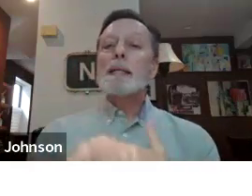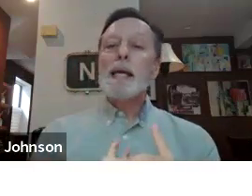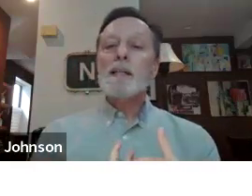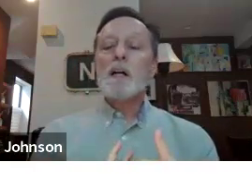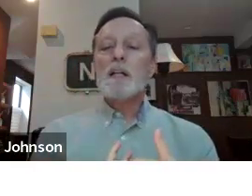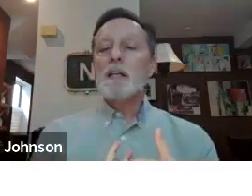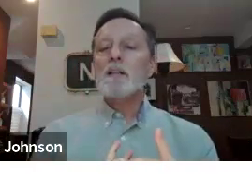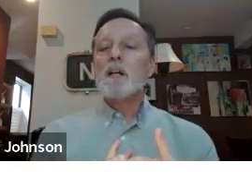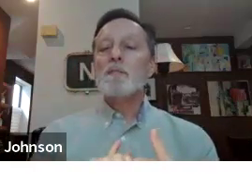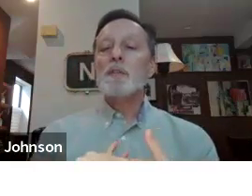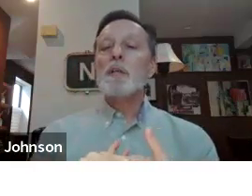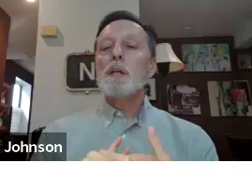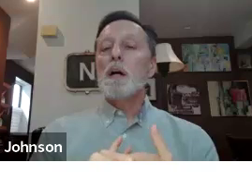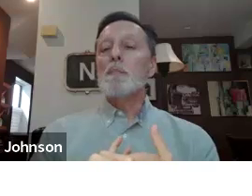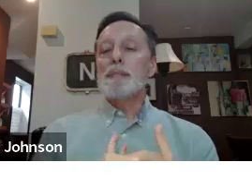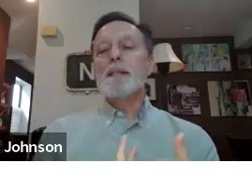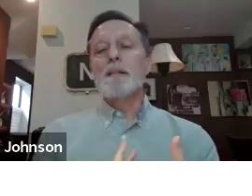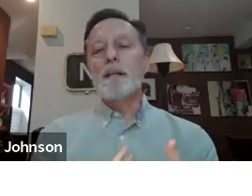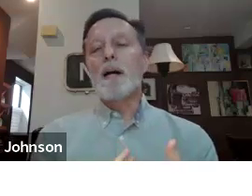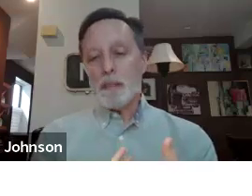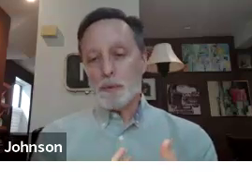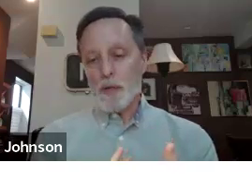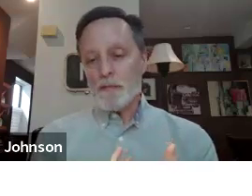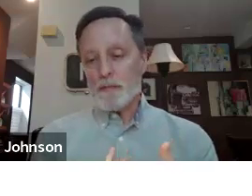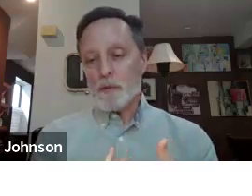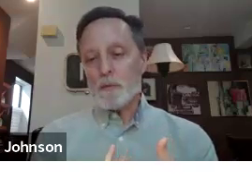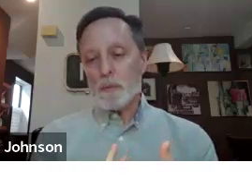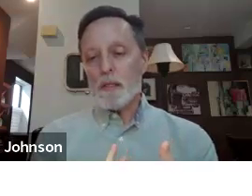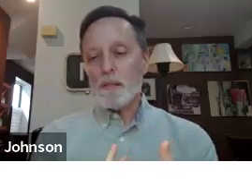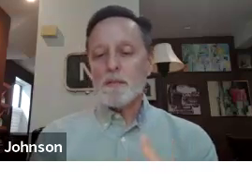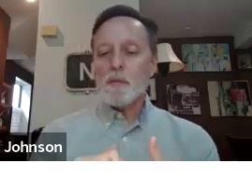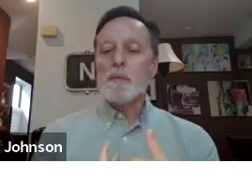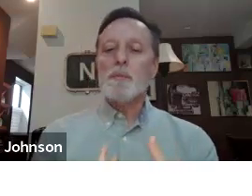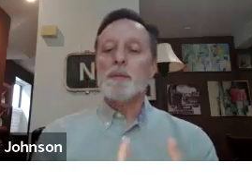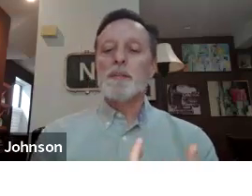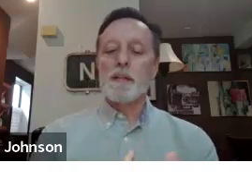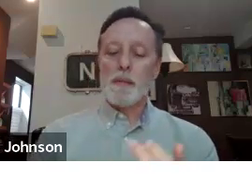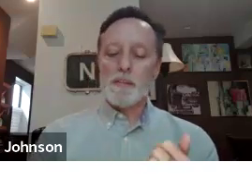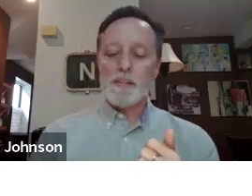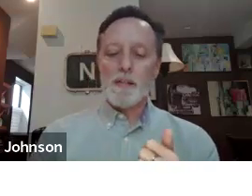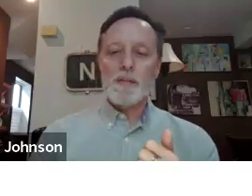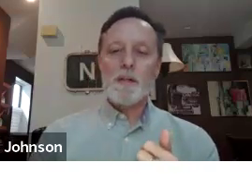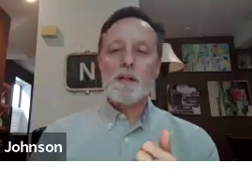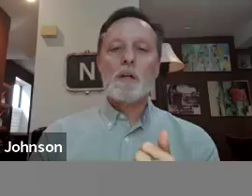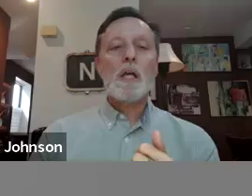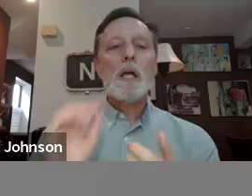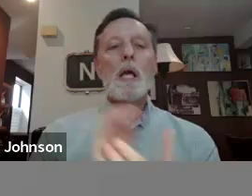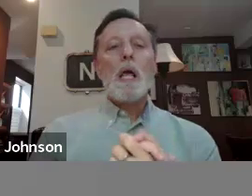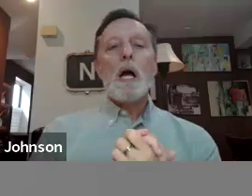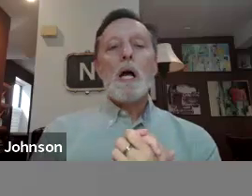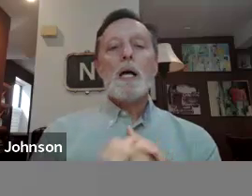truck. And it can cover 1099 people driving for you as well. So it's important to think about the details